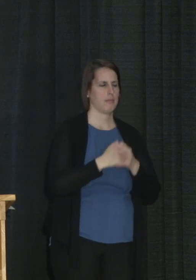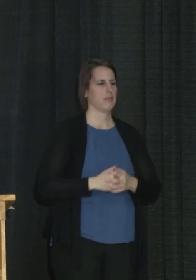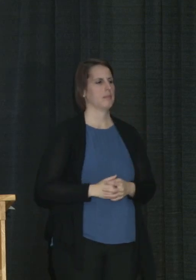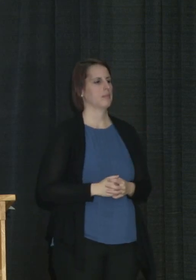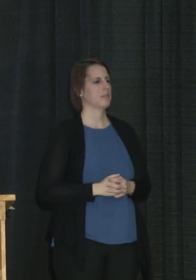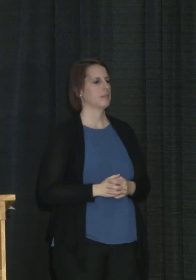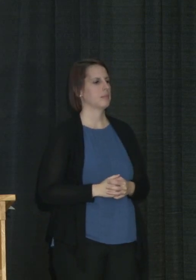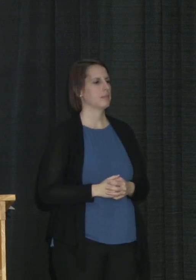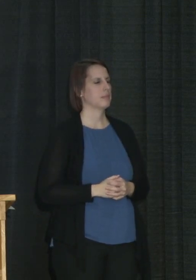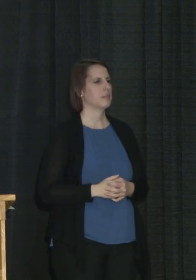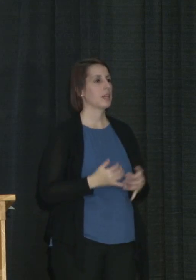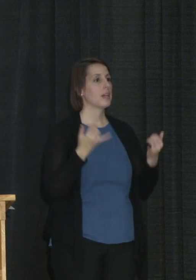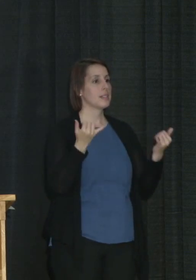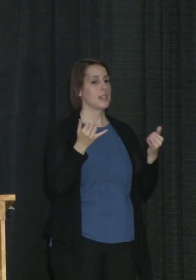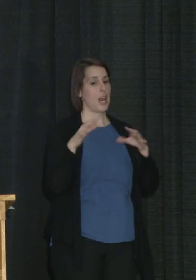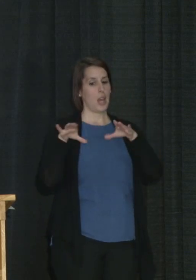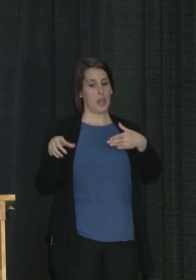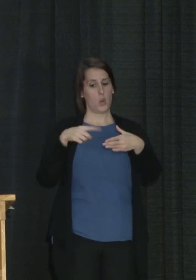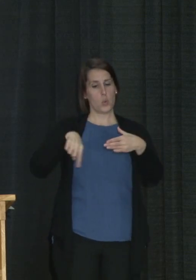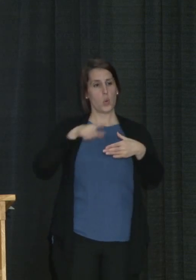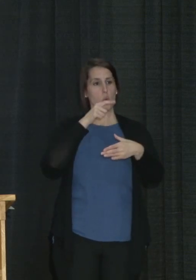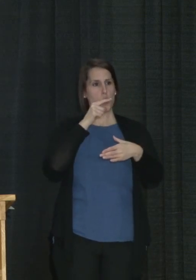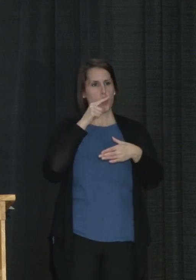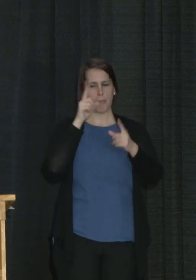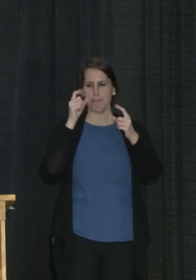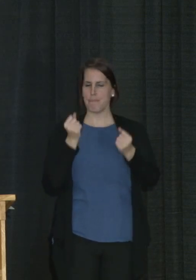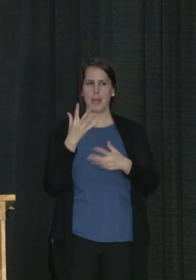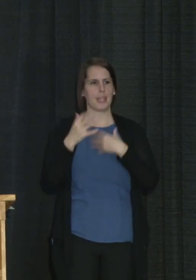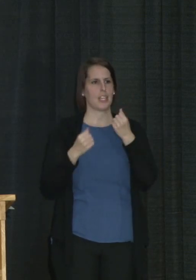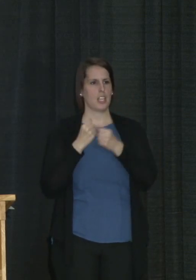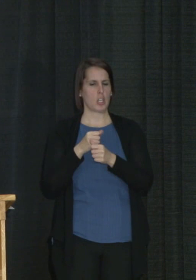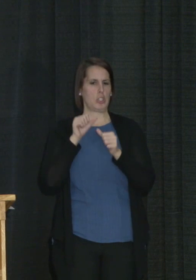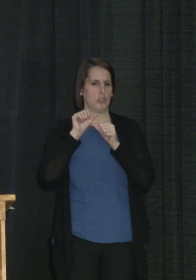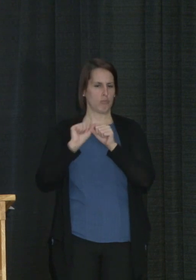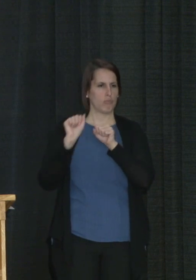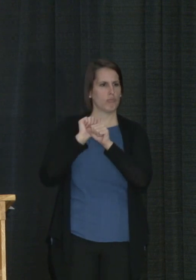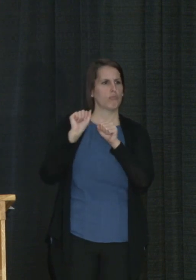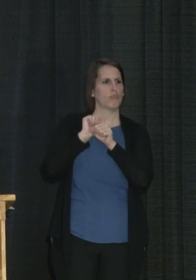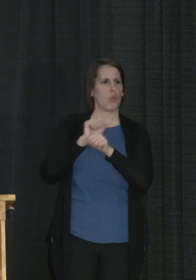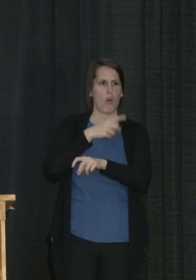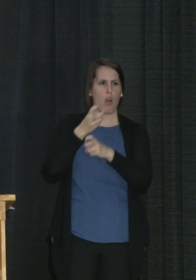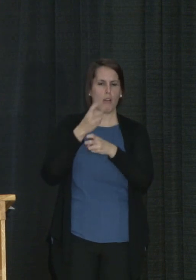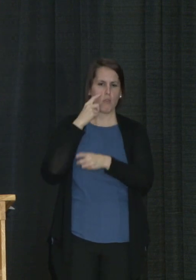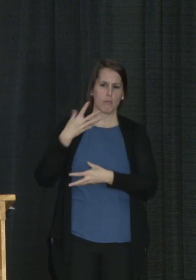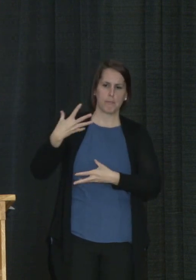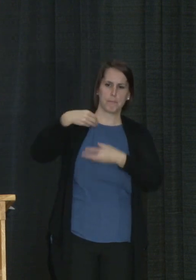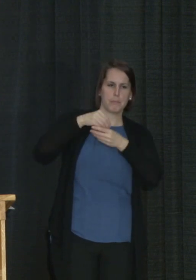Today you'll be joining a community of people who've been doing just that for decades, our NSCC alumni.